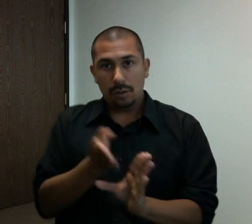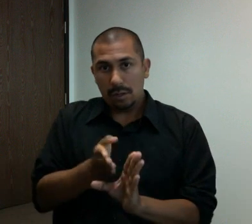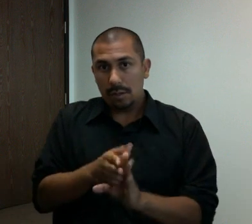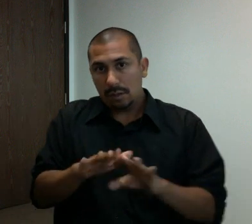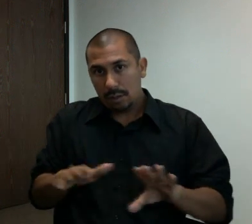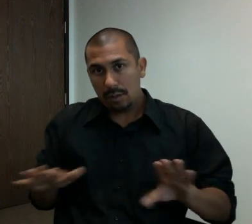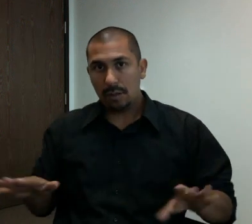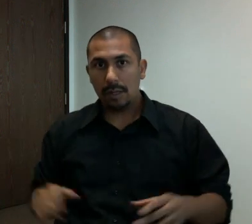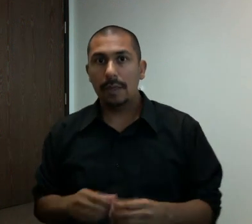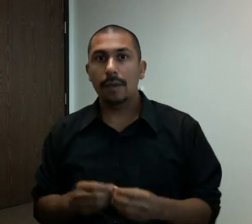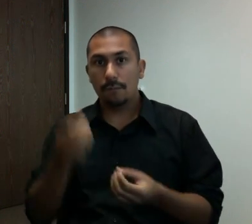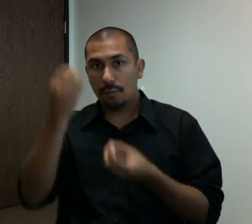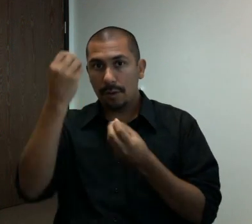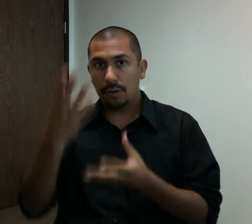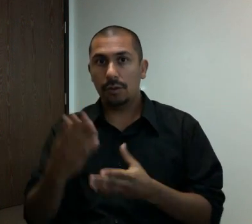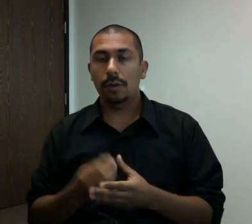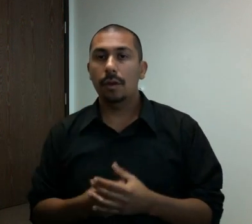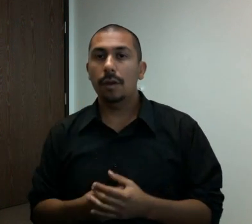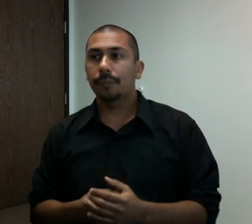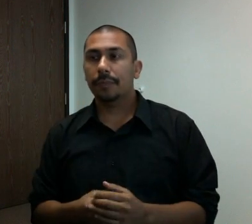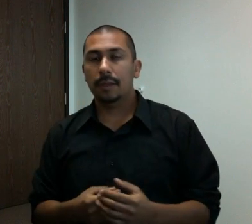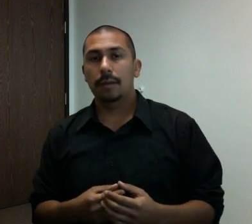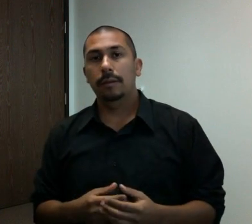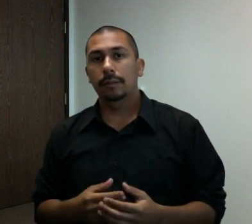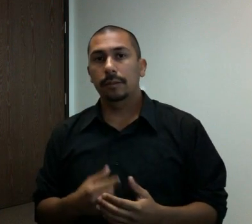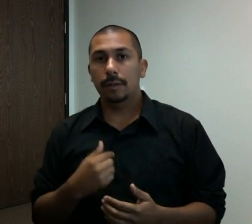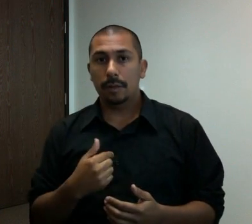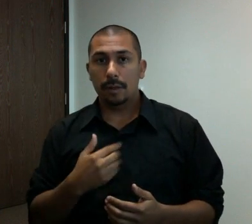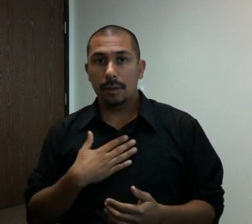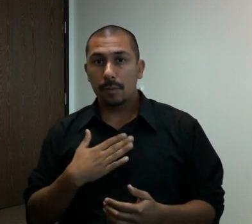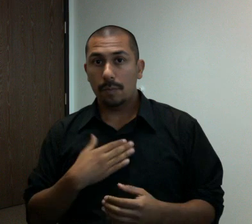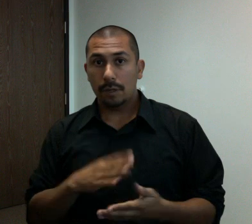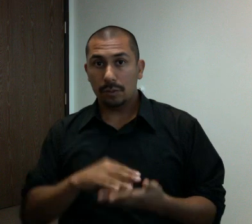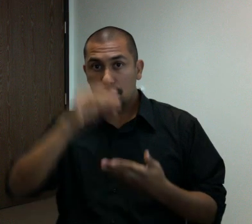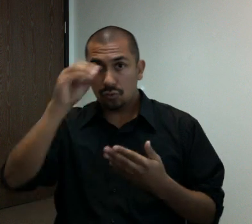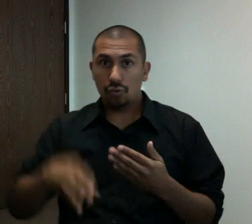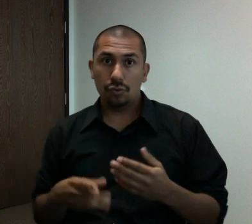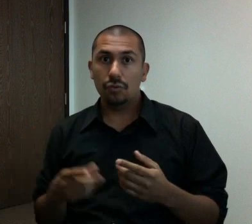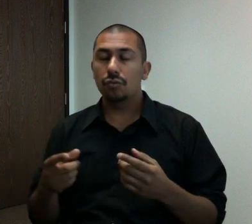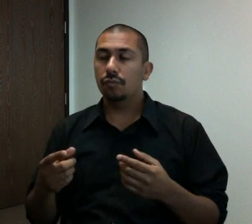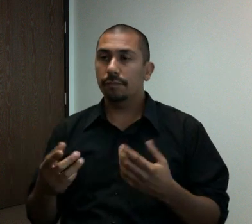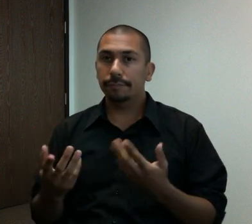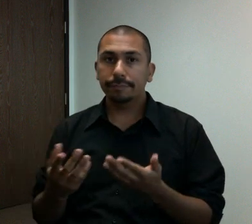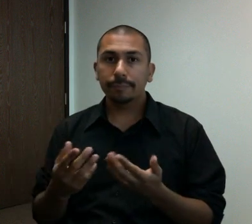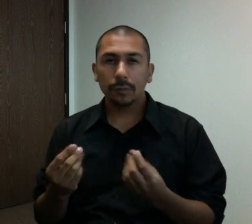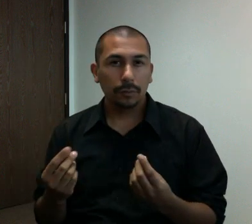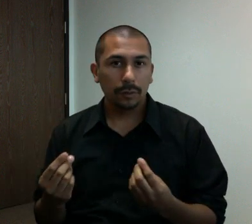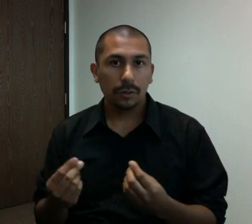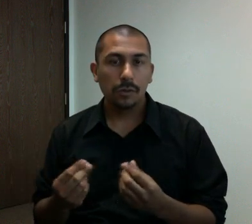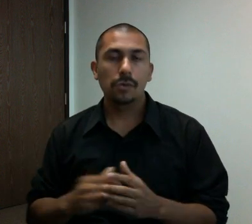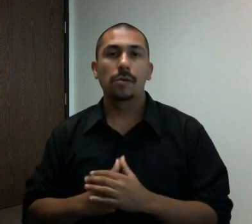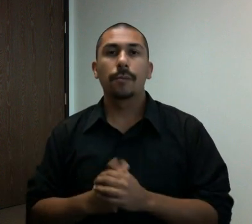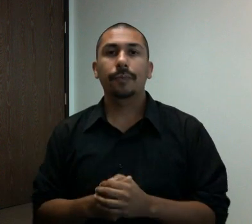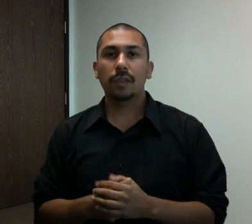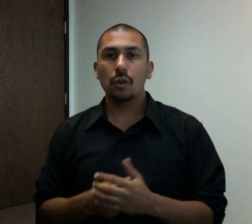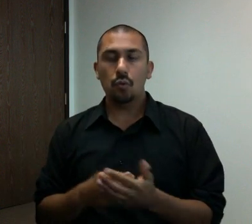short research paper, about a 7 to 10 page research paper. And doing that paper, they learned all kinds of things. They